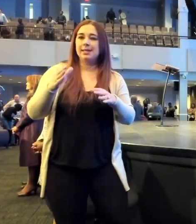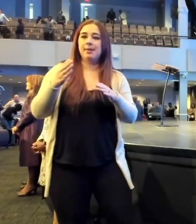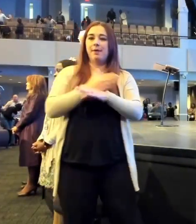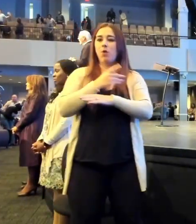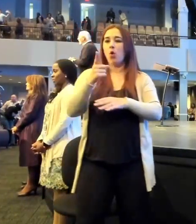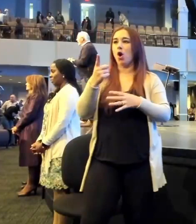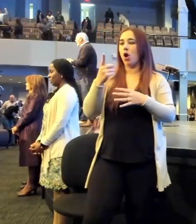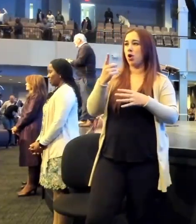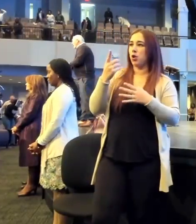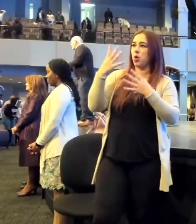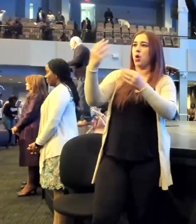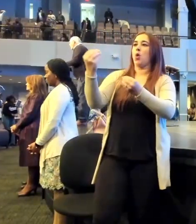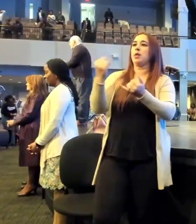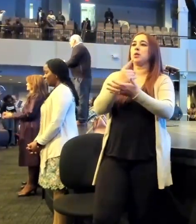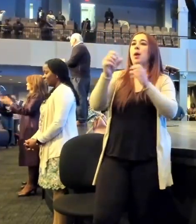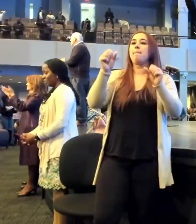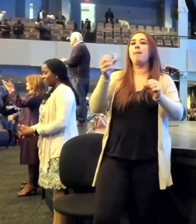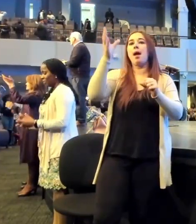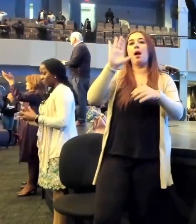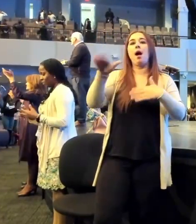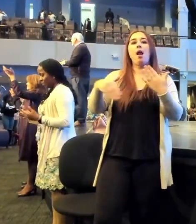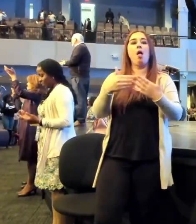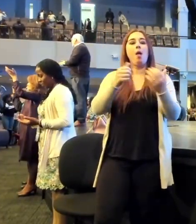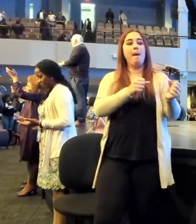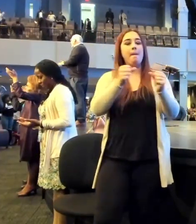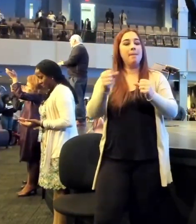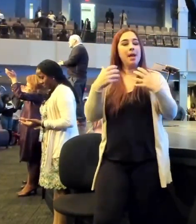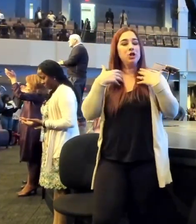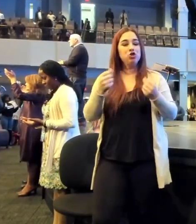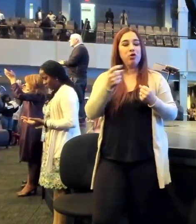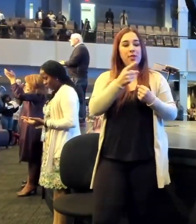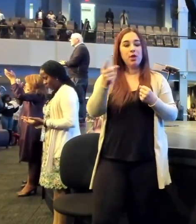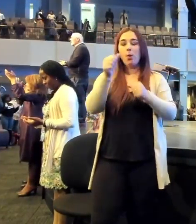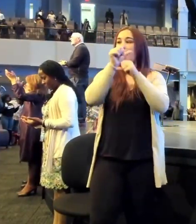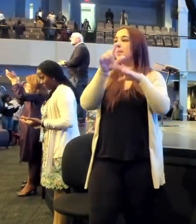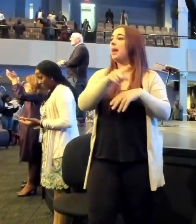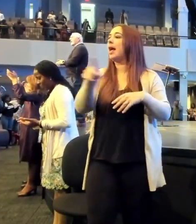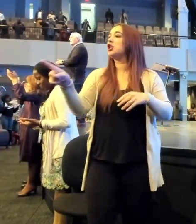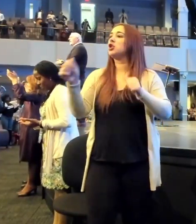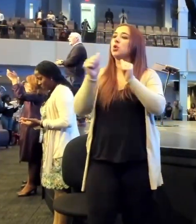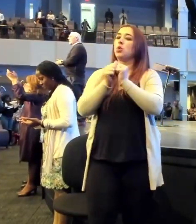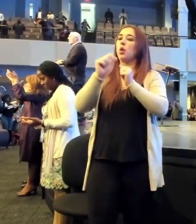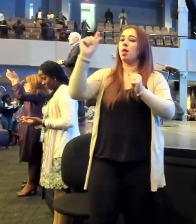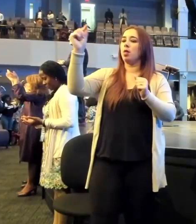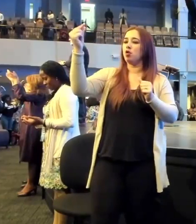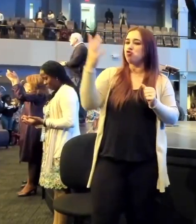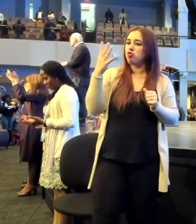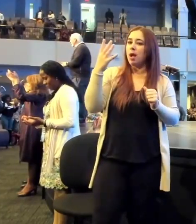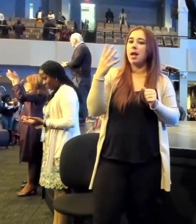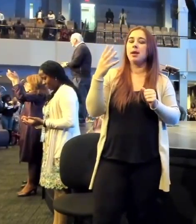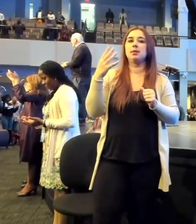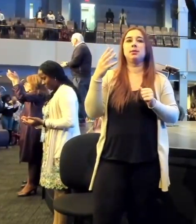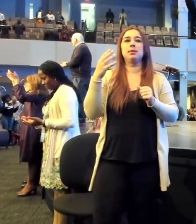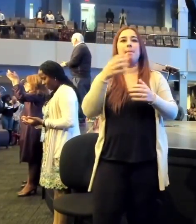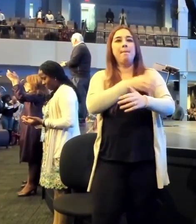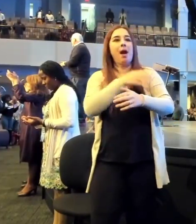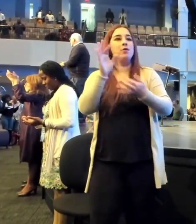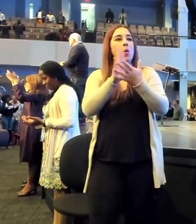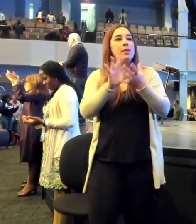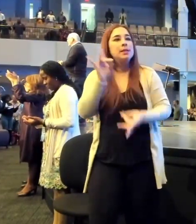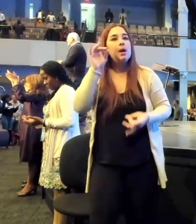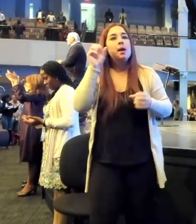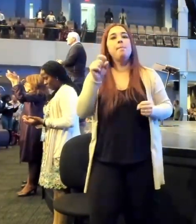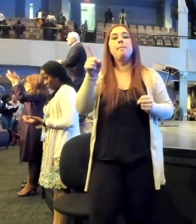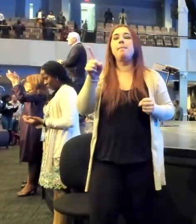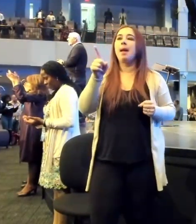week. Now may God Almighty strengthen you and bless you with the grace and power of His Holy Spirit. May you walk